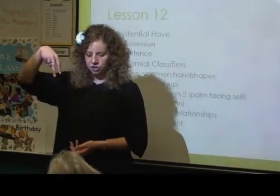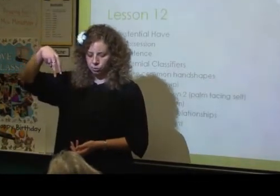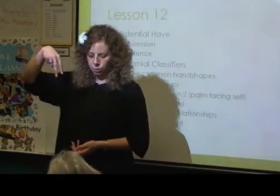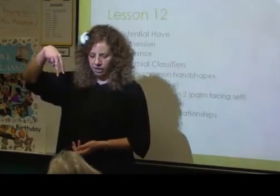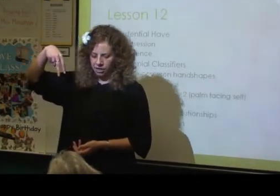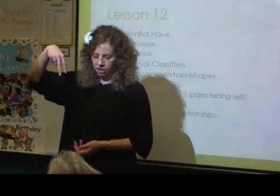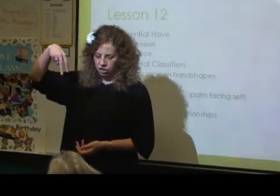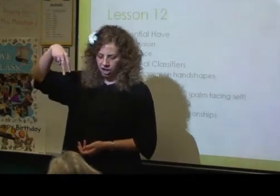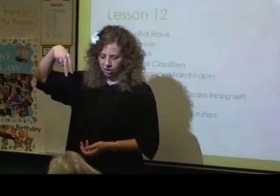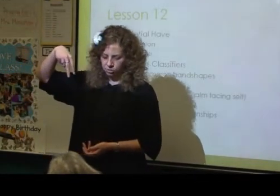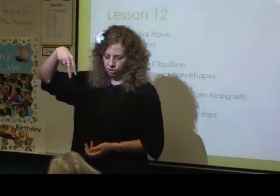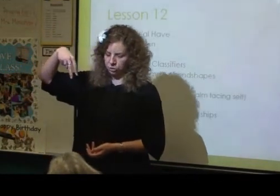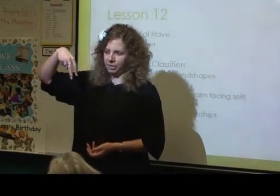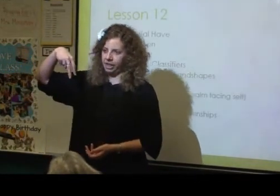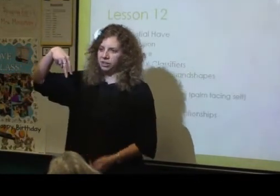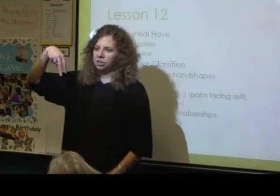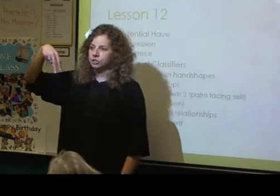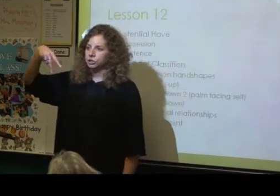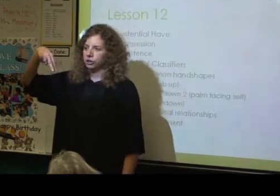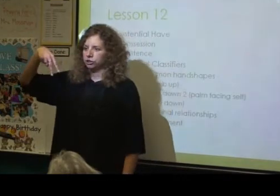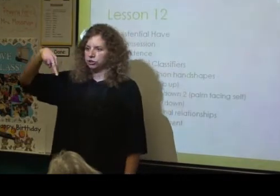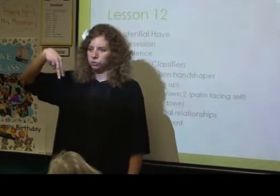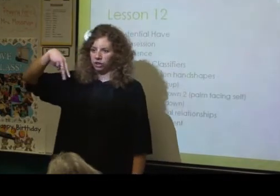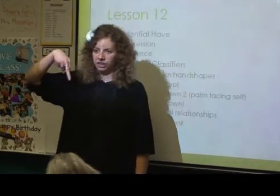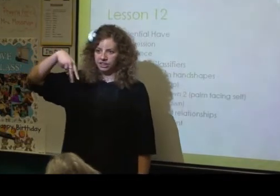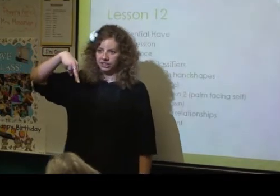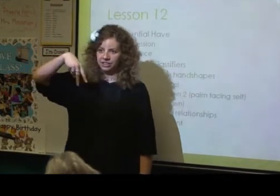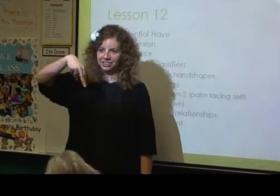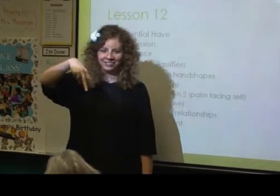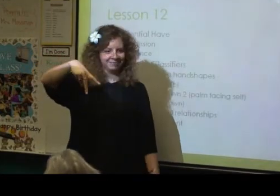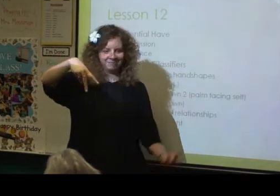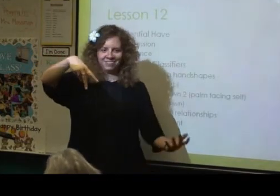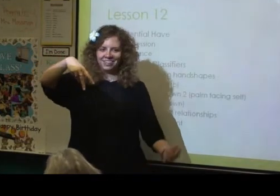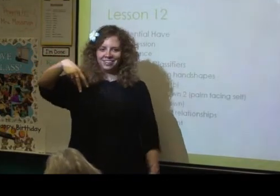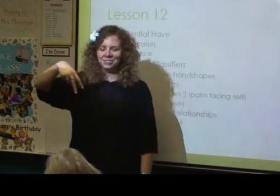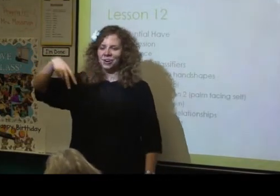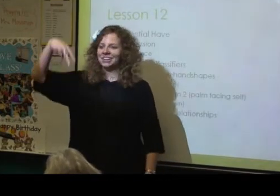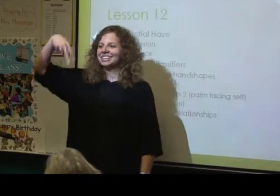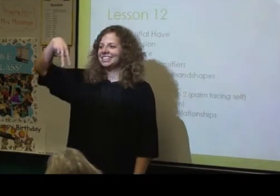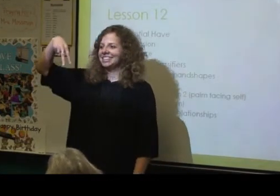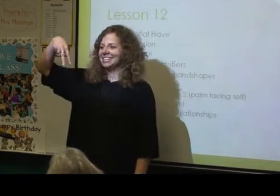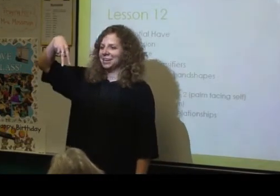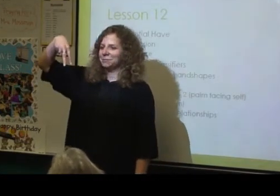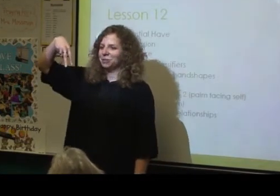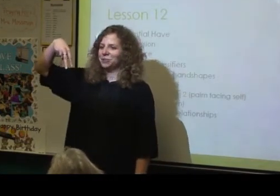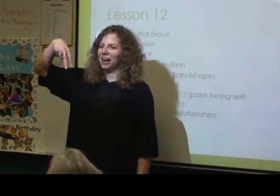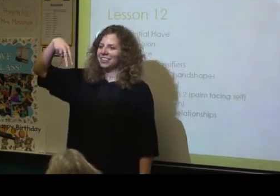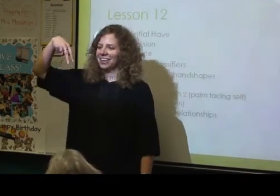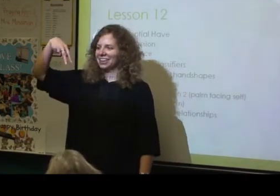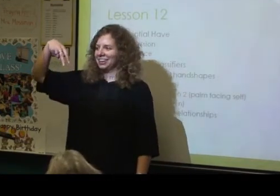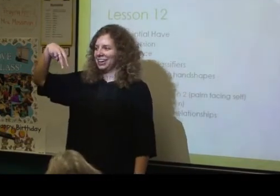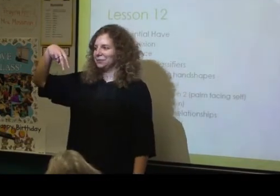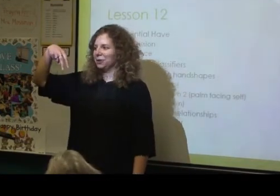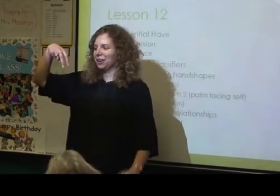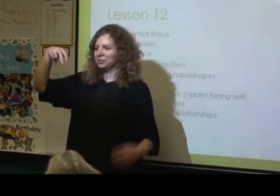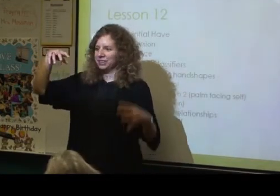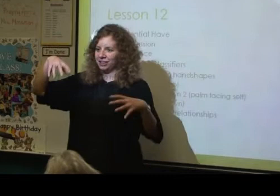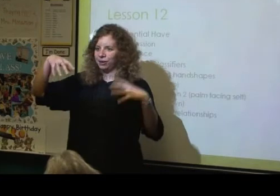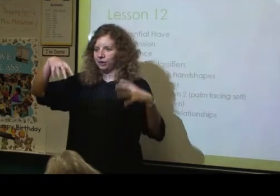as a woman, a child, or a gorilla. So it'll just walk like this. Well, because it stands up. So if you had like an animal that was like lower,